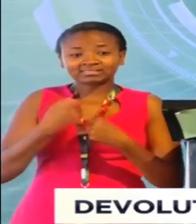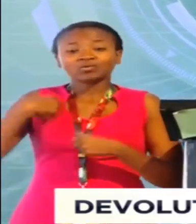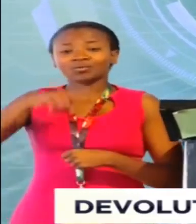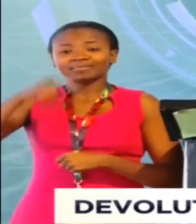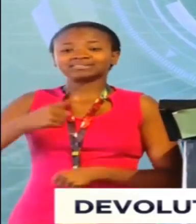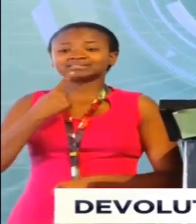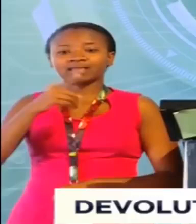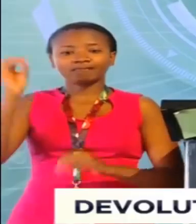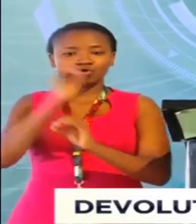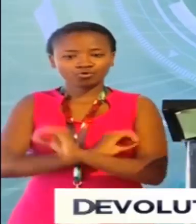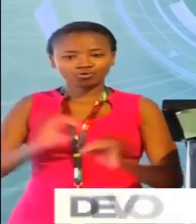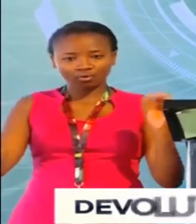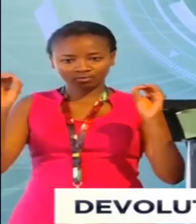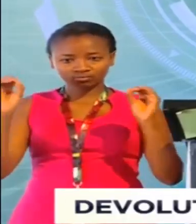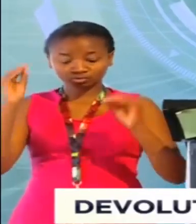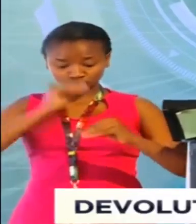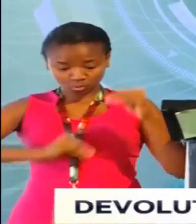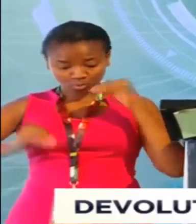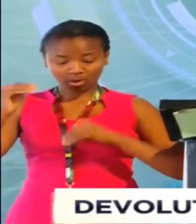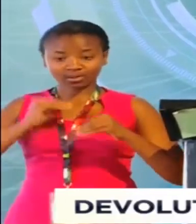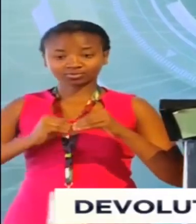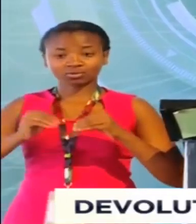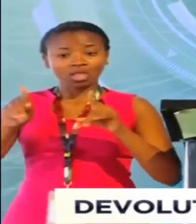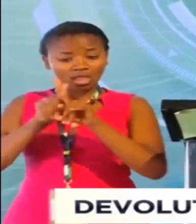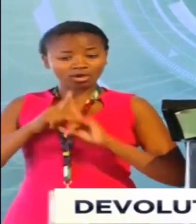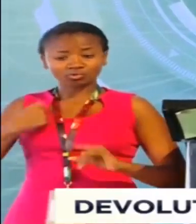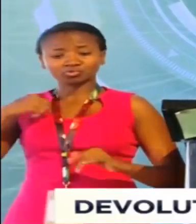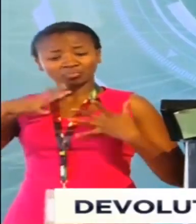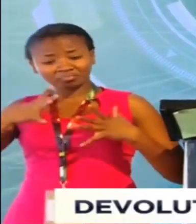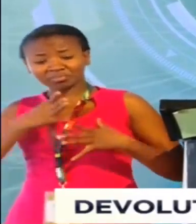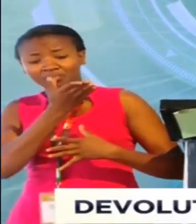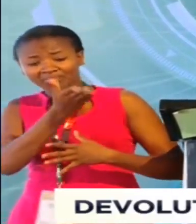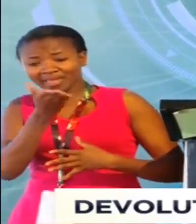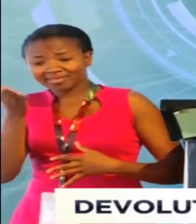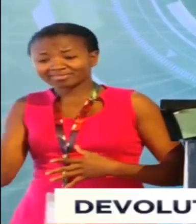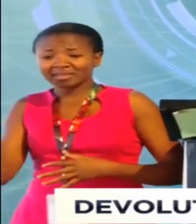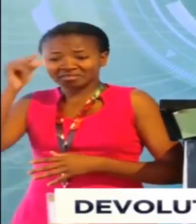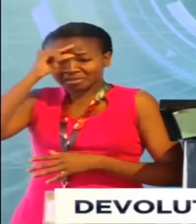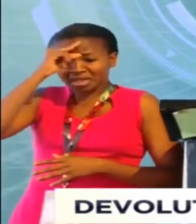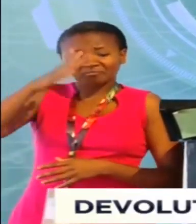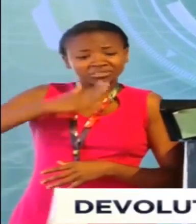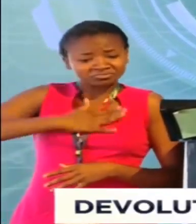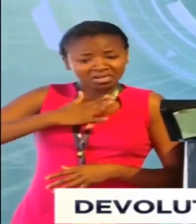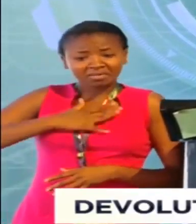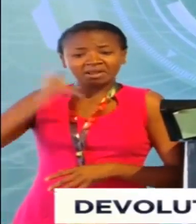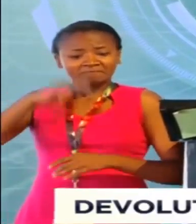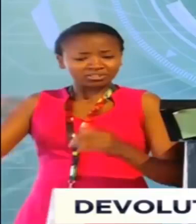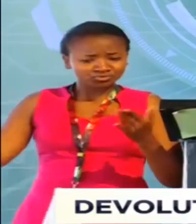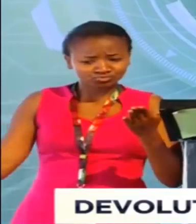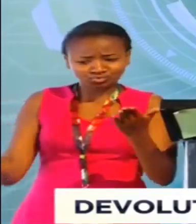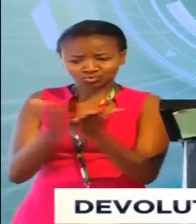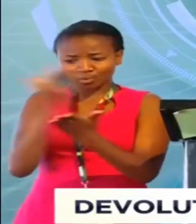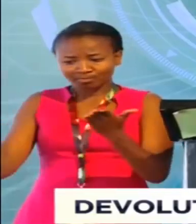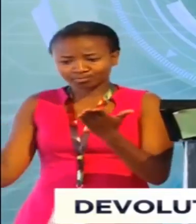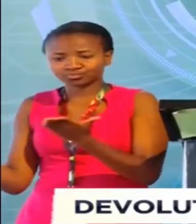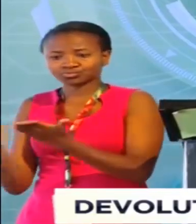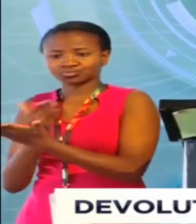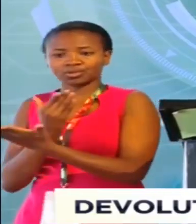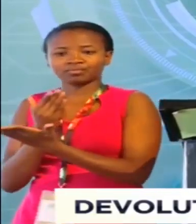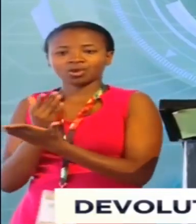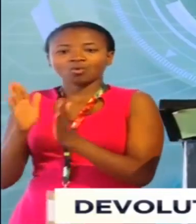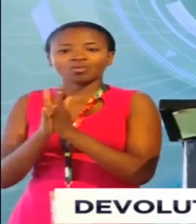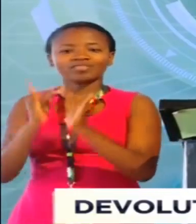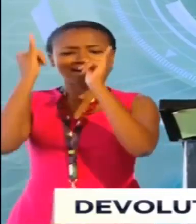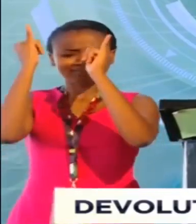no to corruption and rein in on the corrupt within our respective governments with this shared,